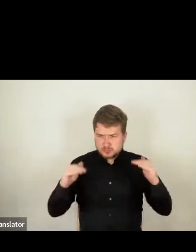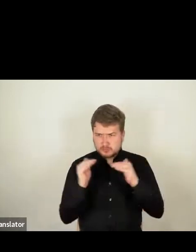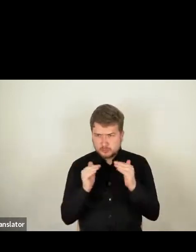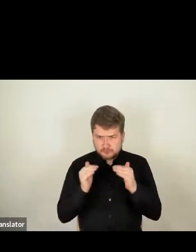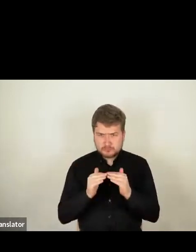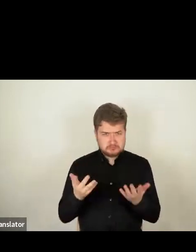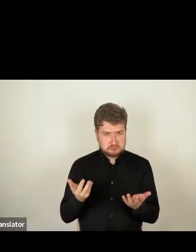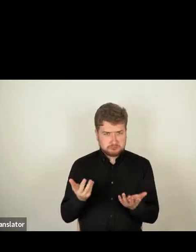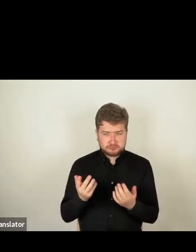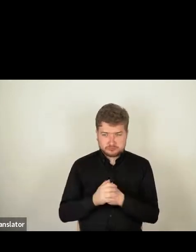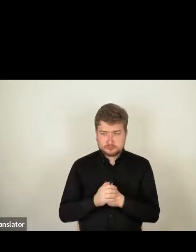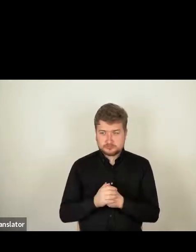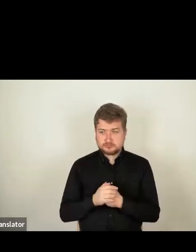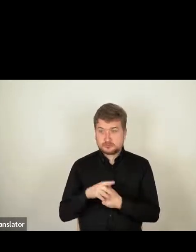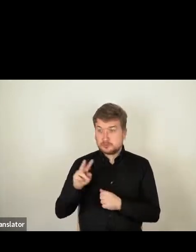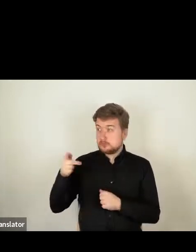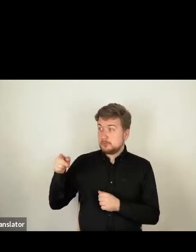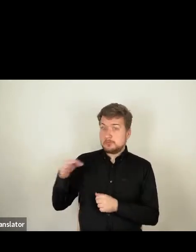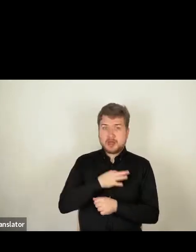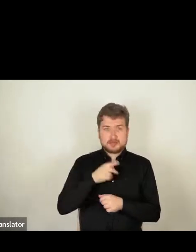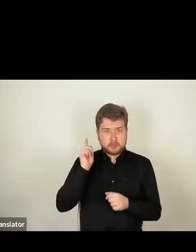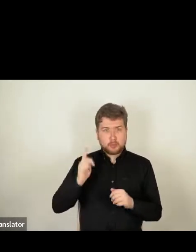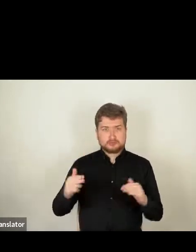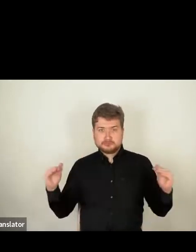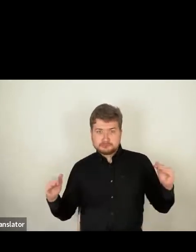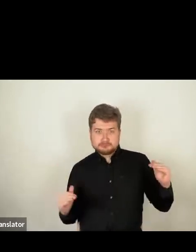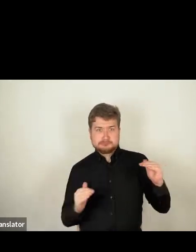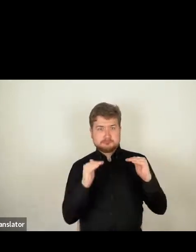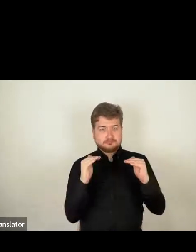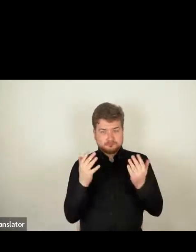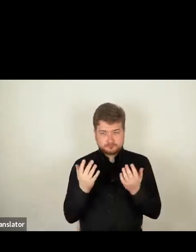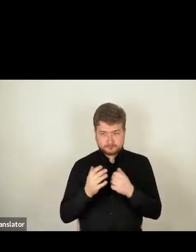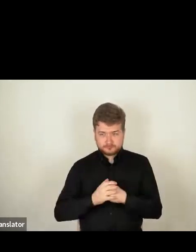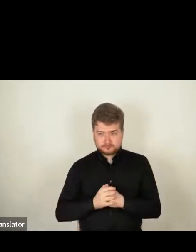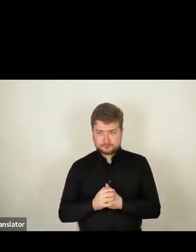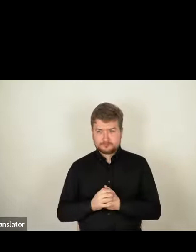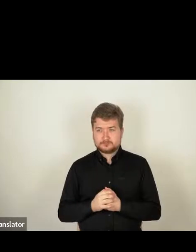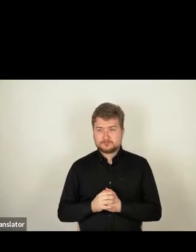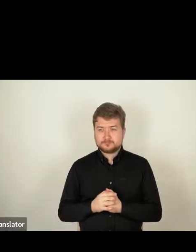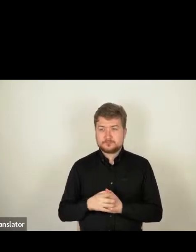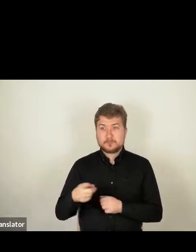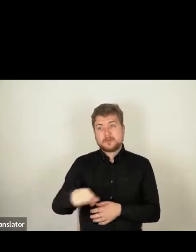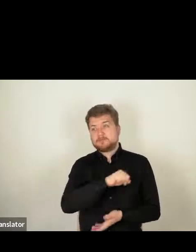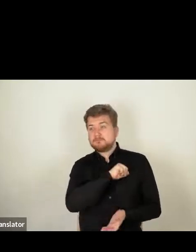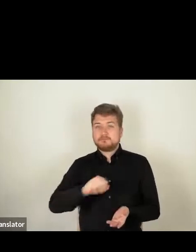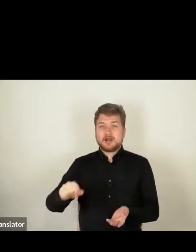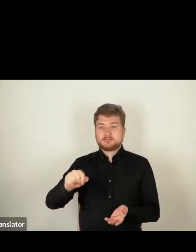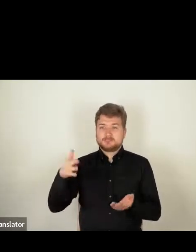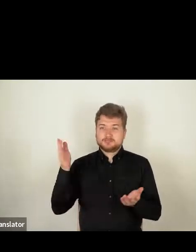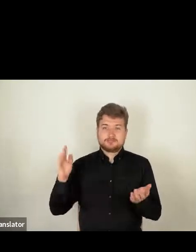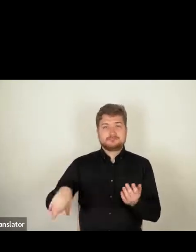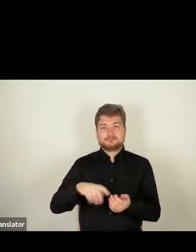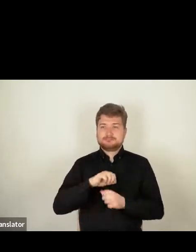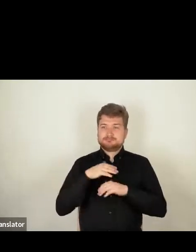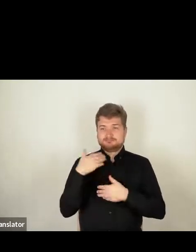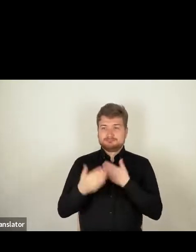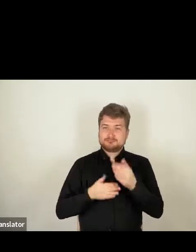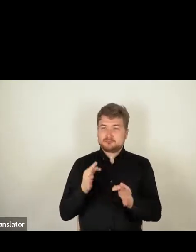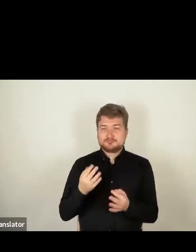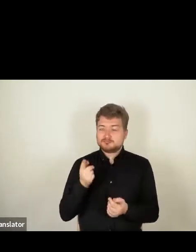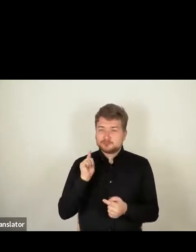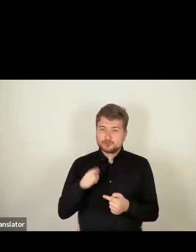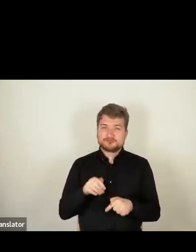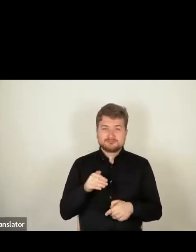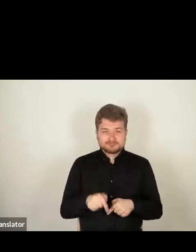to catch up. You know, we're not going to solve these things overnight, but take some steps forward, move forward, go forward with that